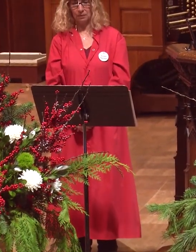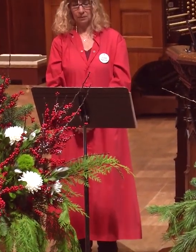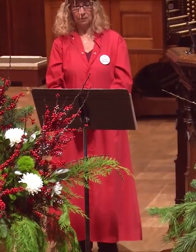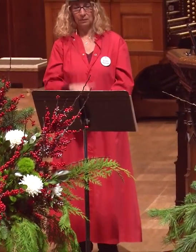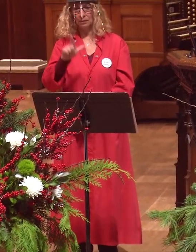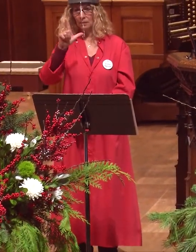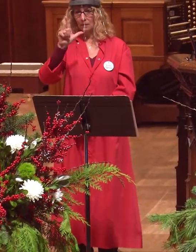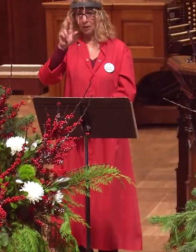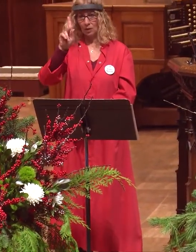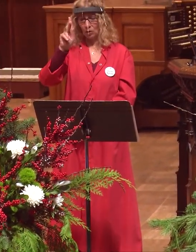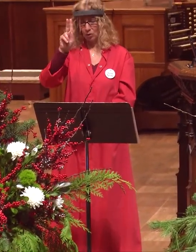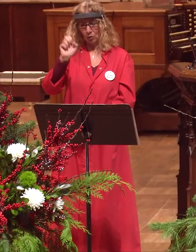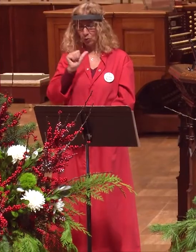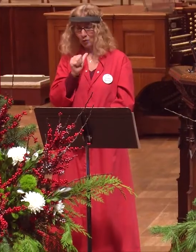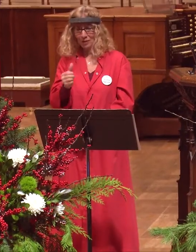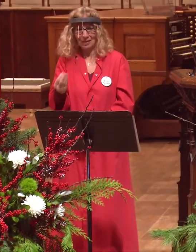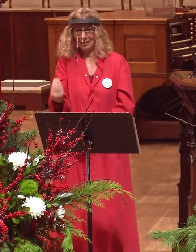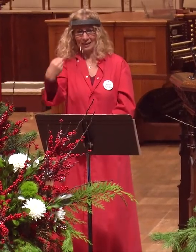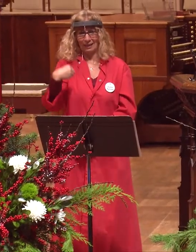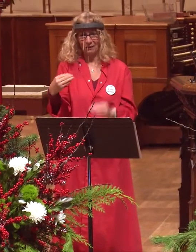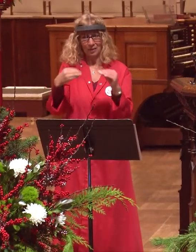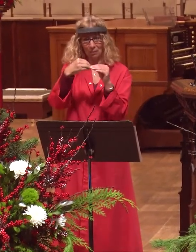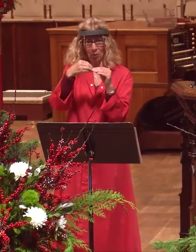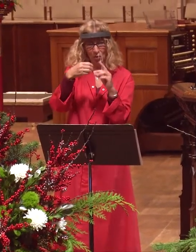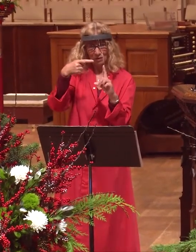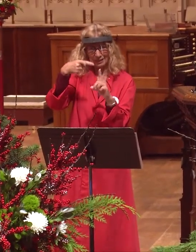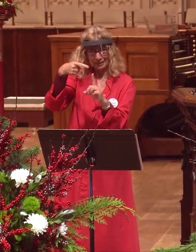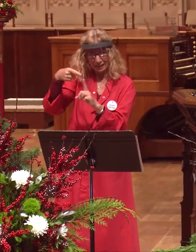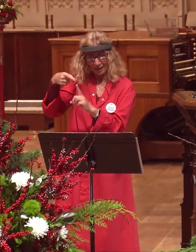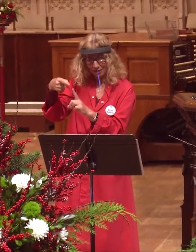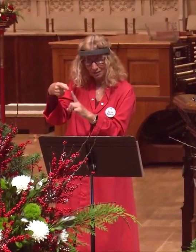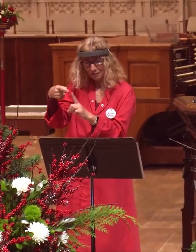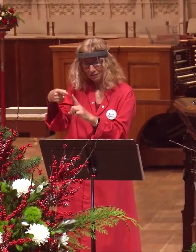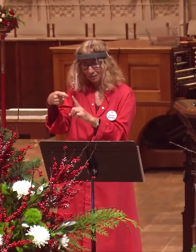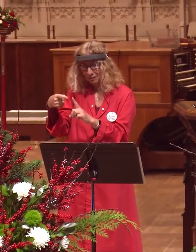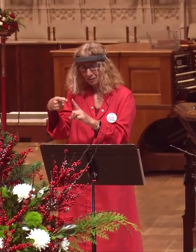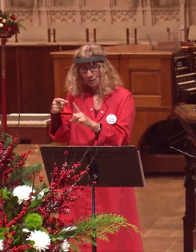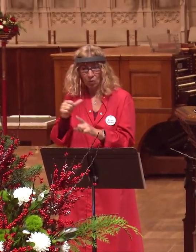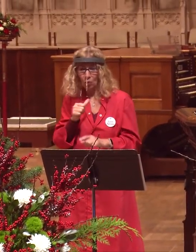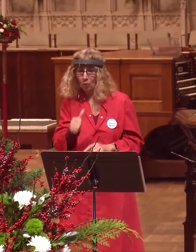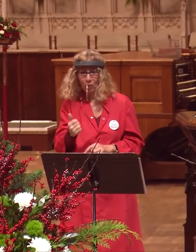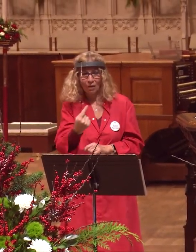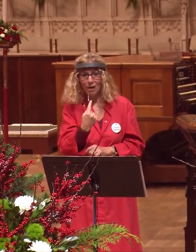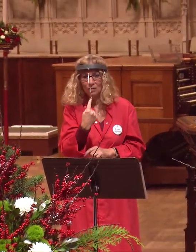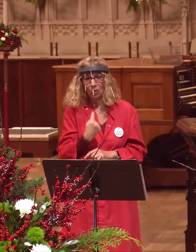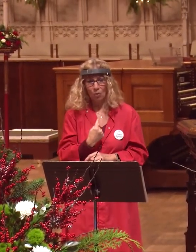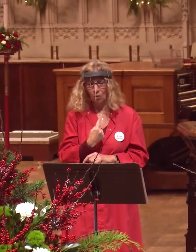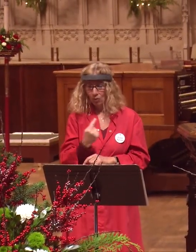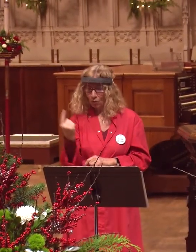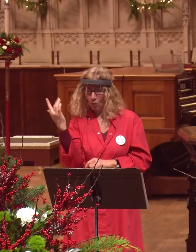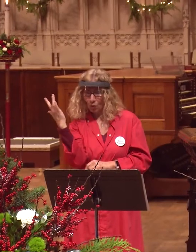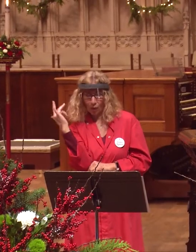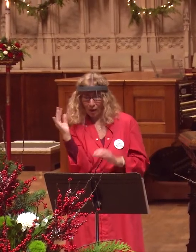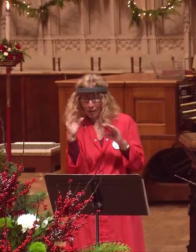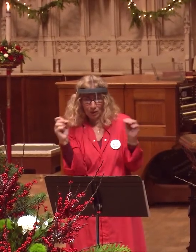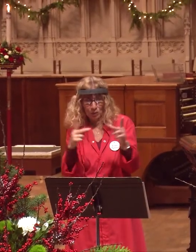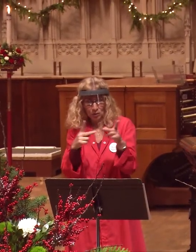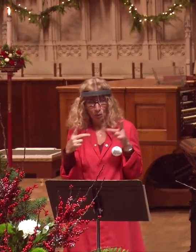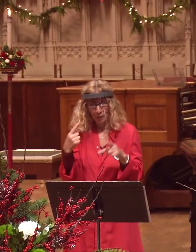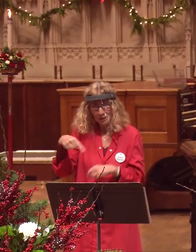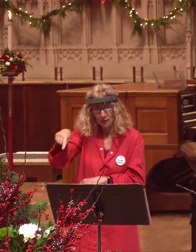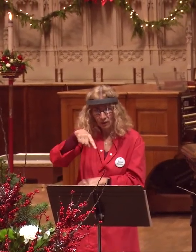Luke doesn't give us more details. We are not told why there was no place for them in the